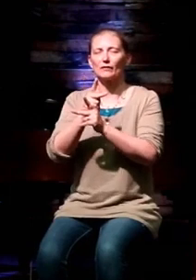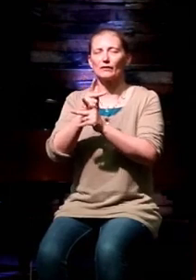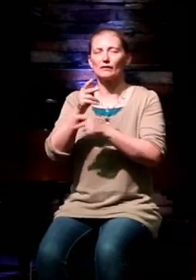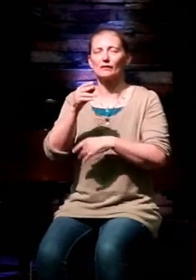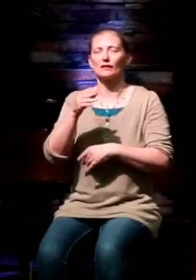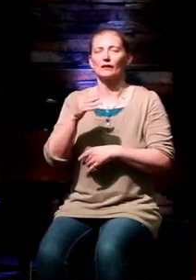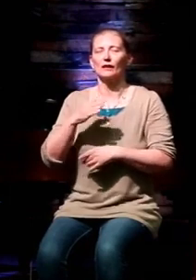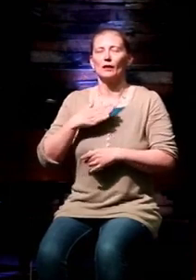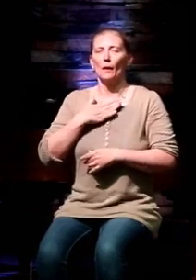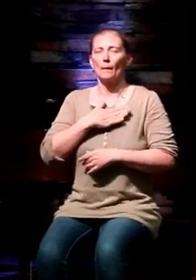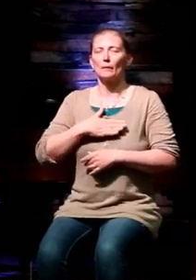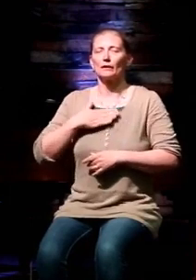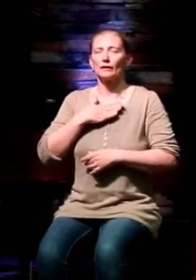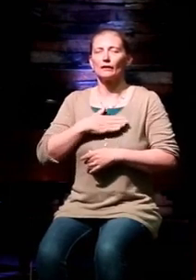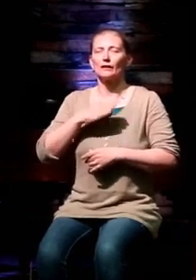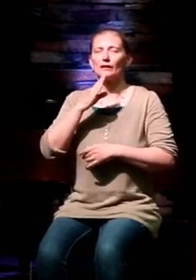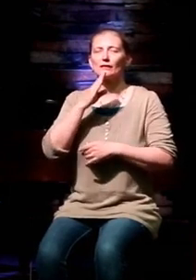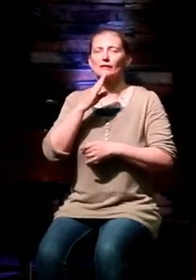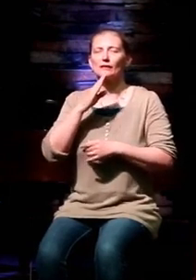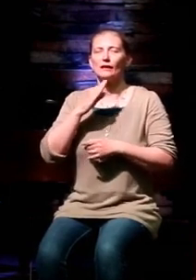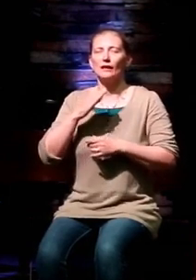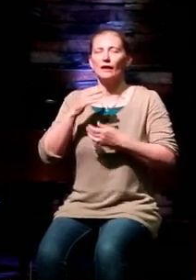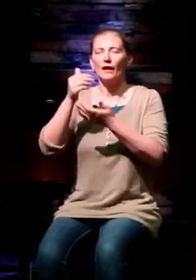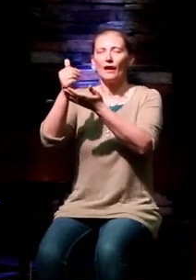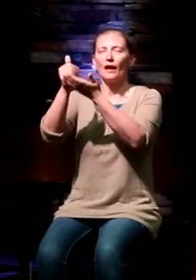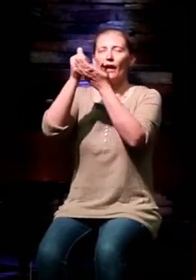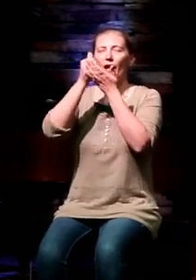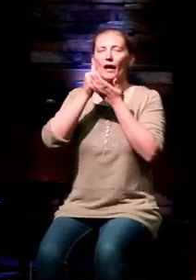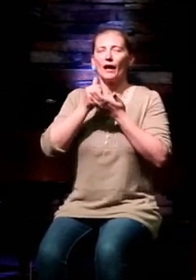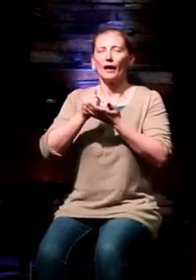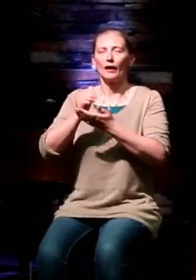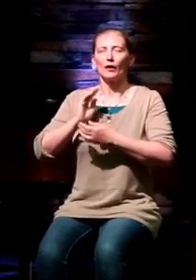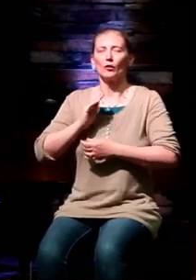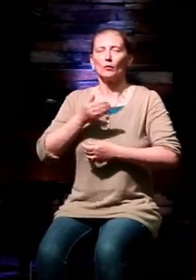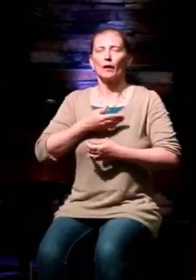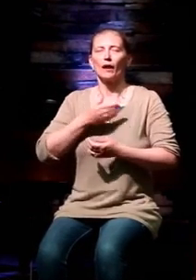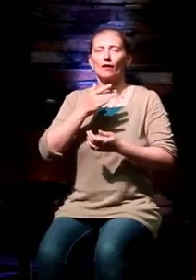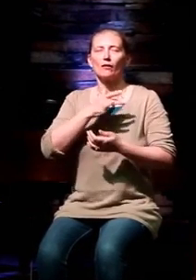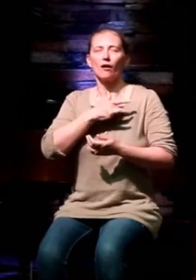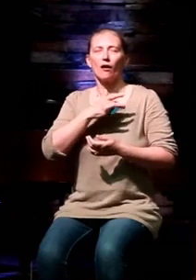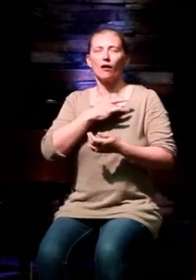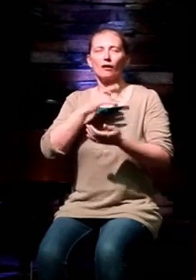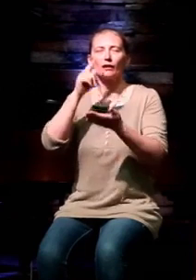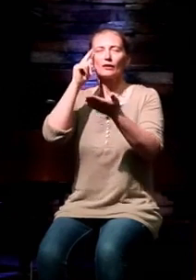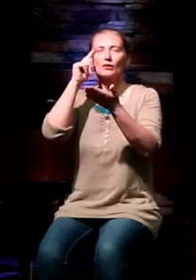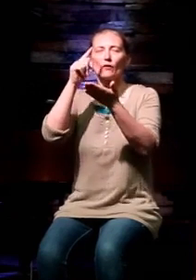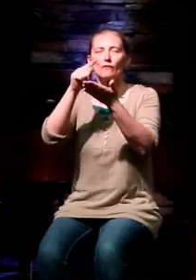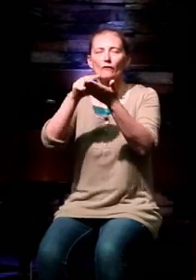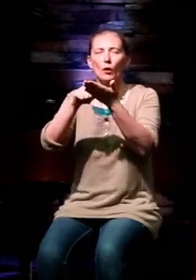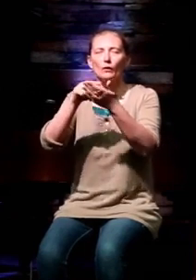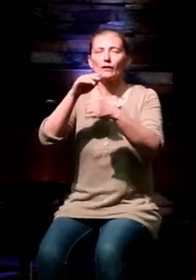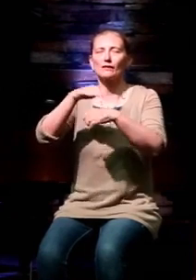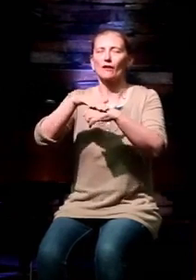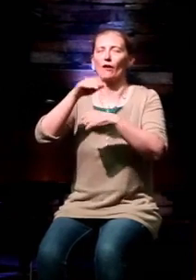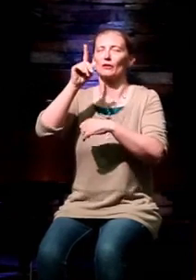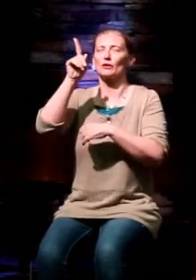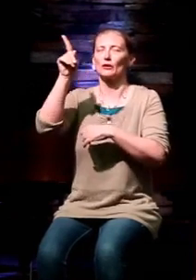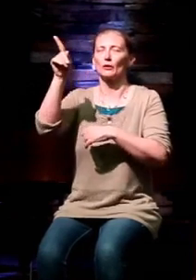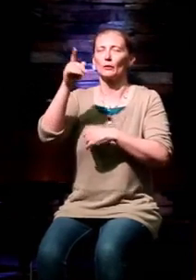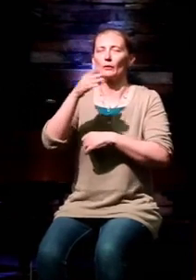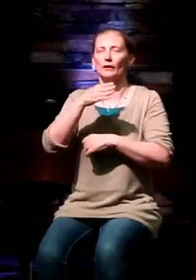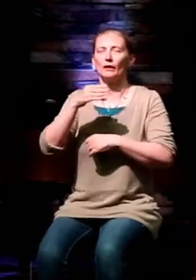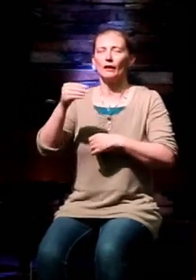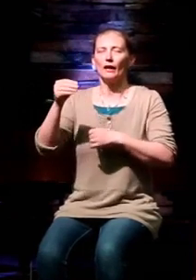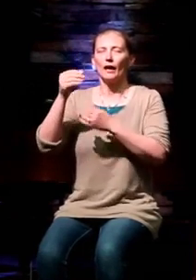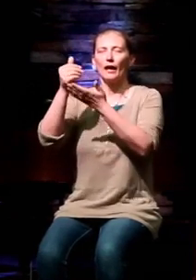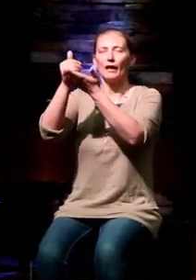today, let our hearts be focused upon you, and let our faith continue to grow even stronger. Father, I pray for